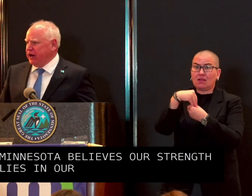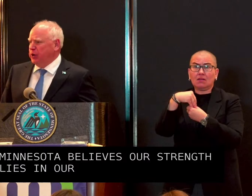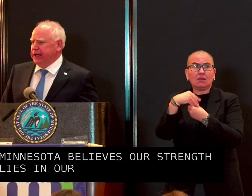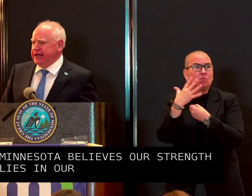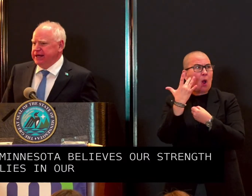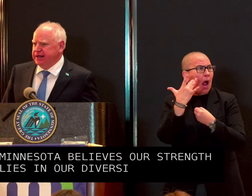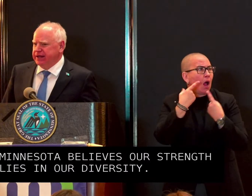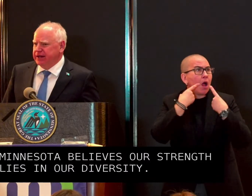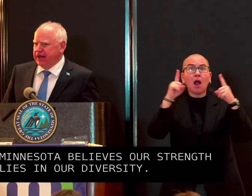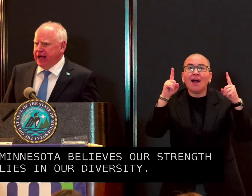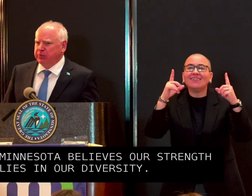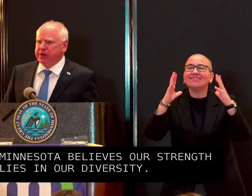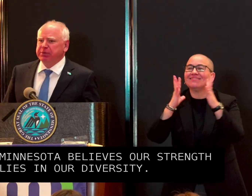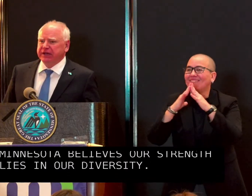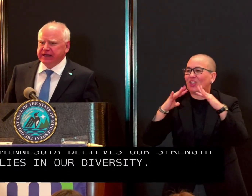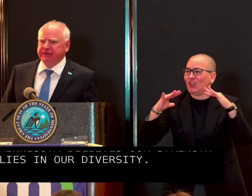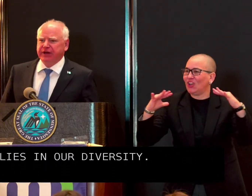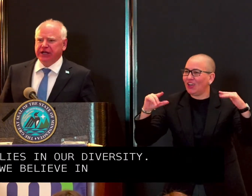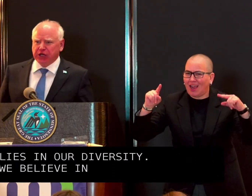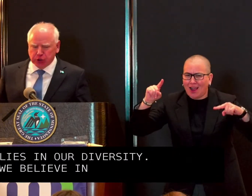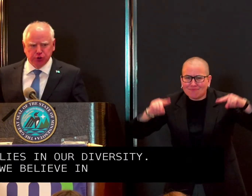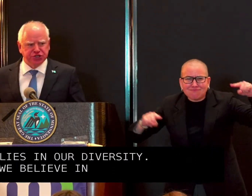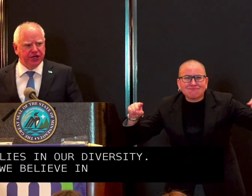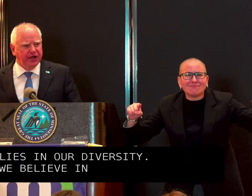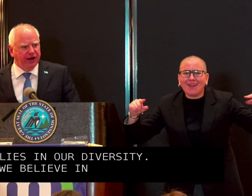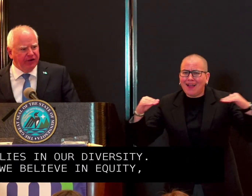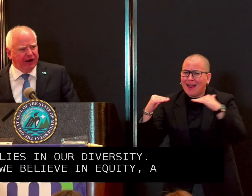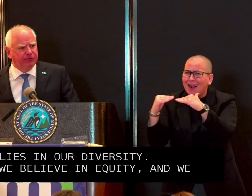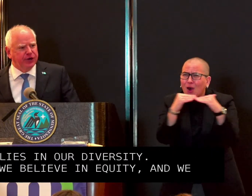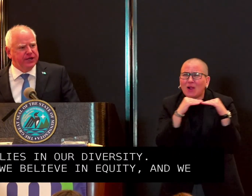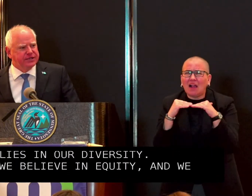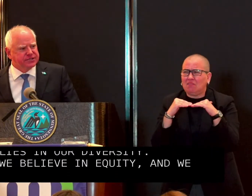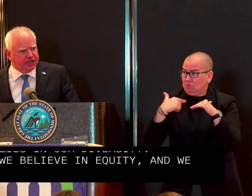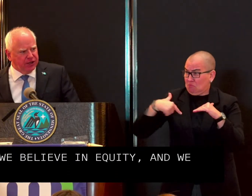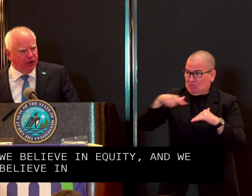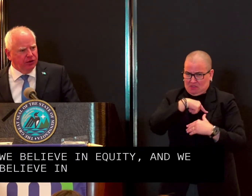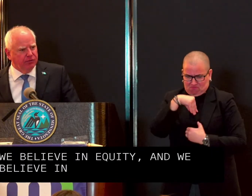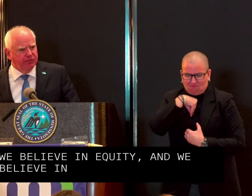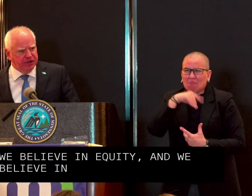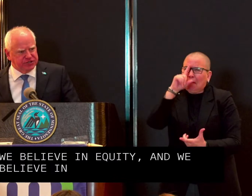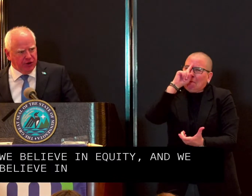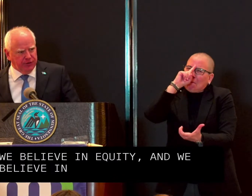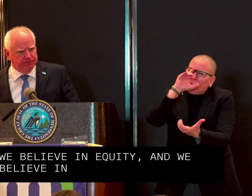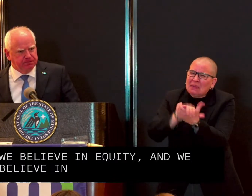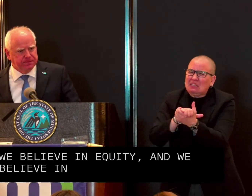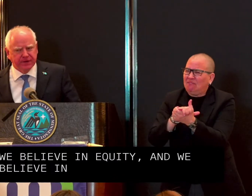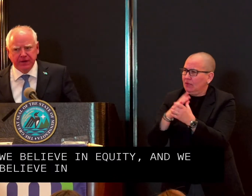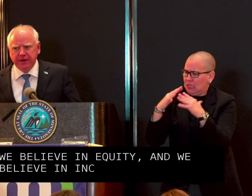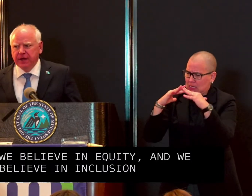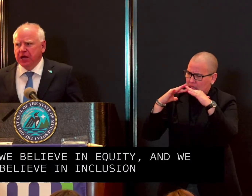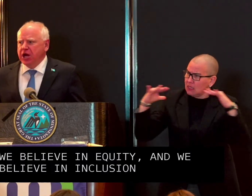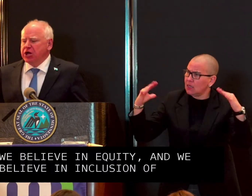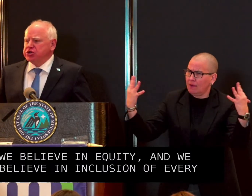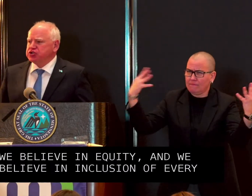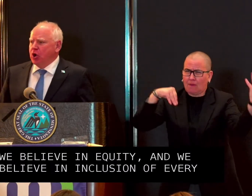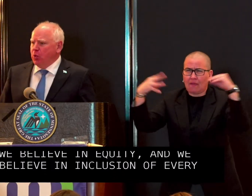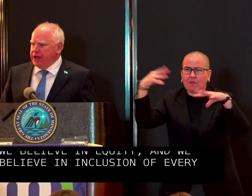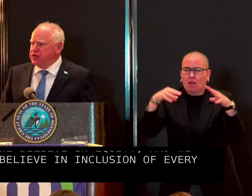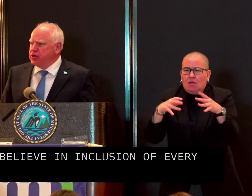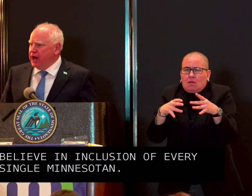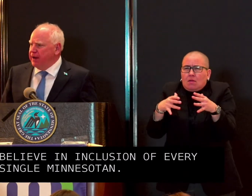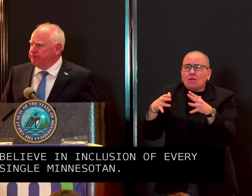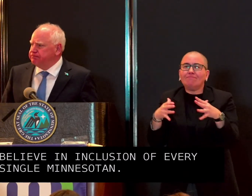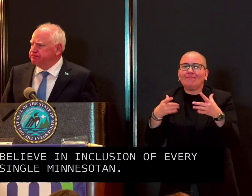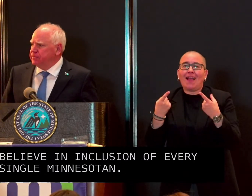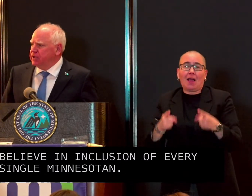believe in equity, and we believe in inclusion of every single Minnesotan. So